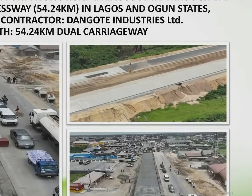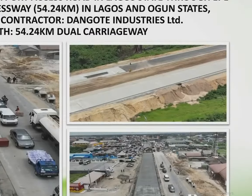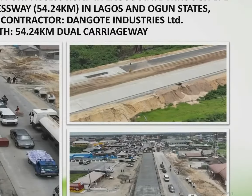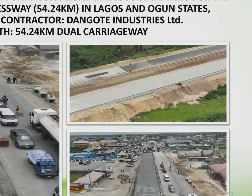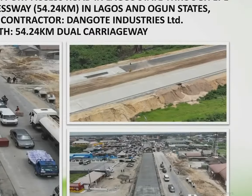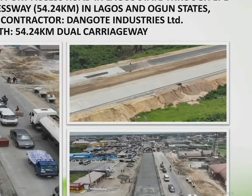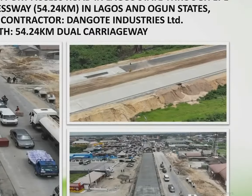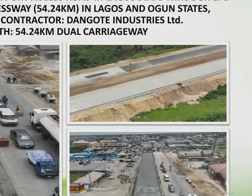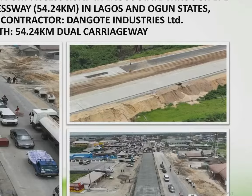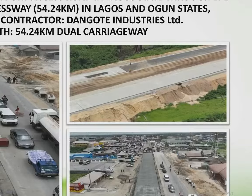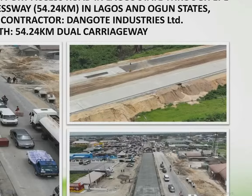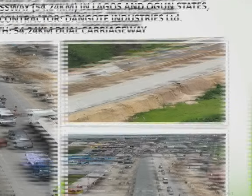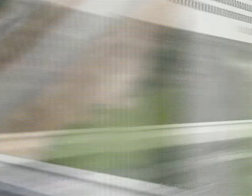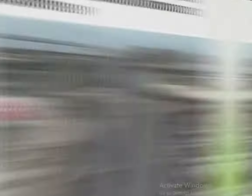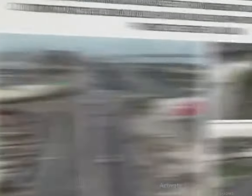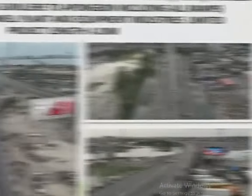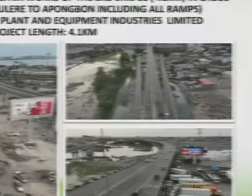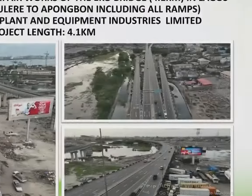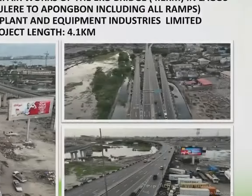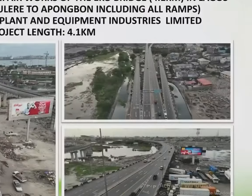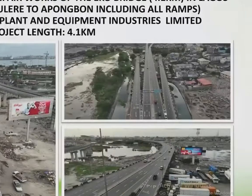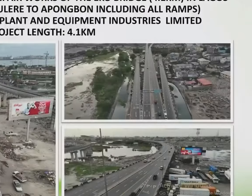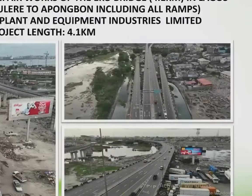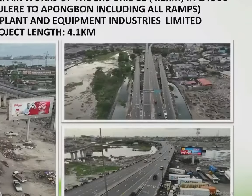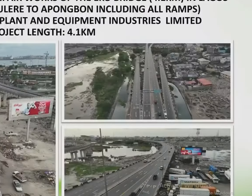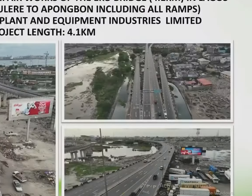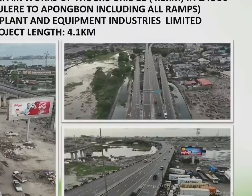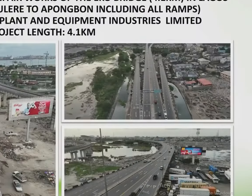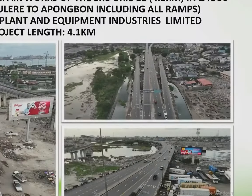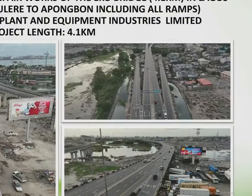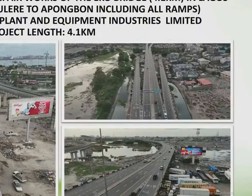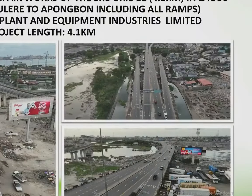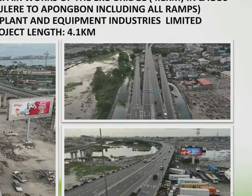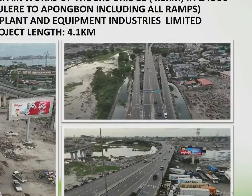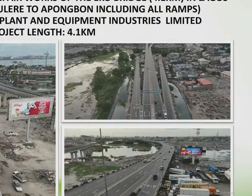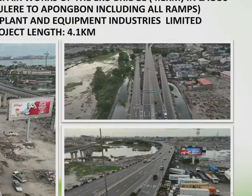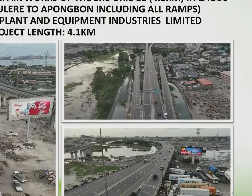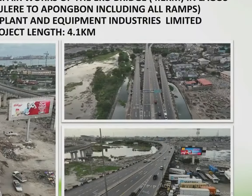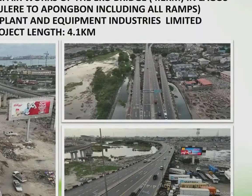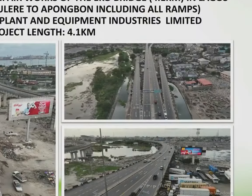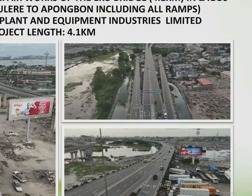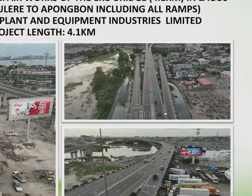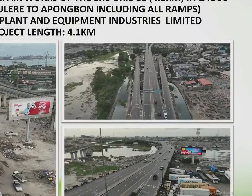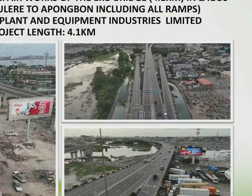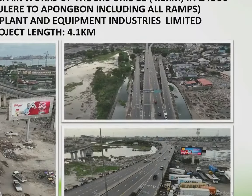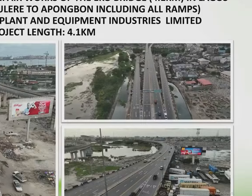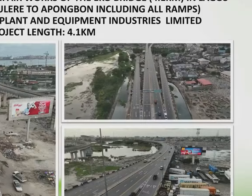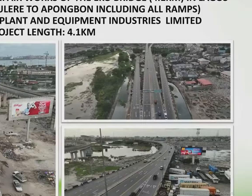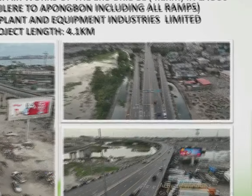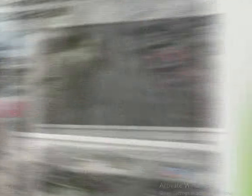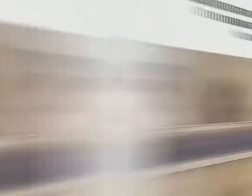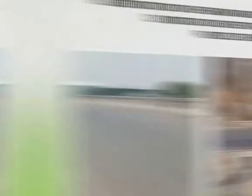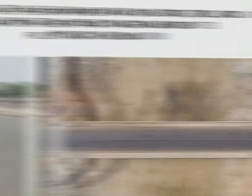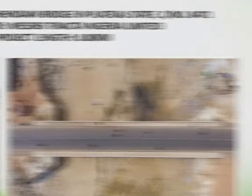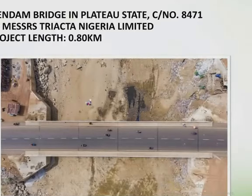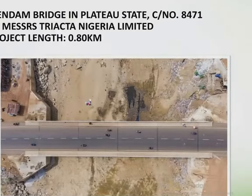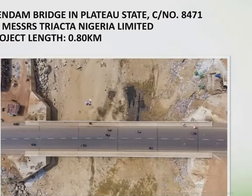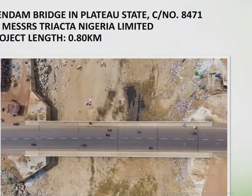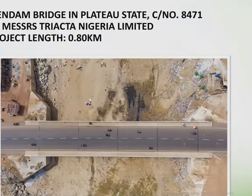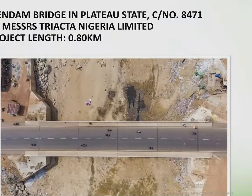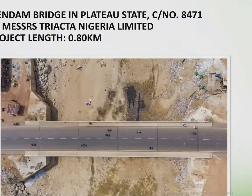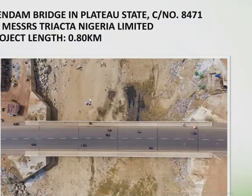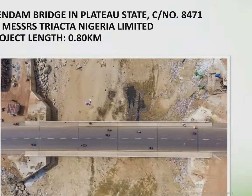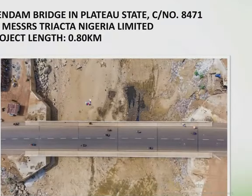was inherited, and the total cost was 156 billion for 15 kilometers by 2. But we